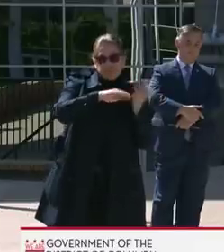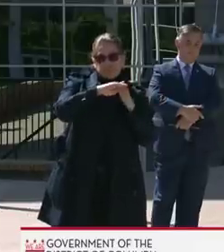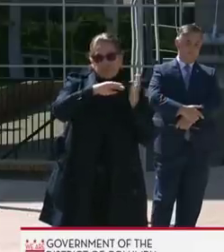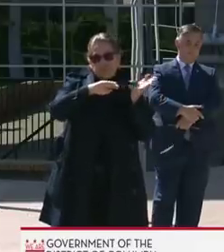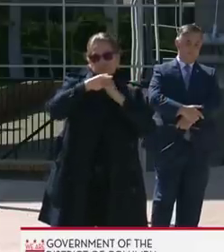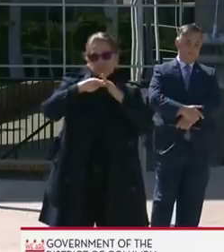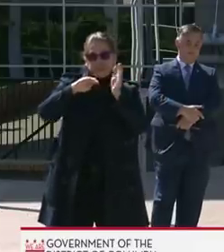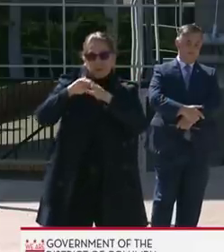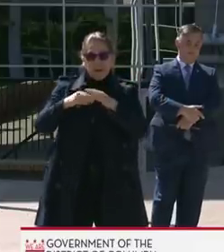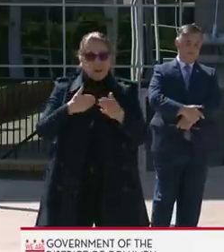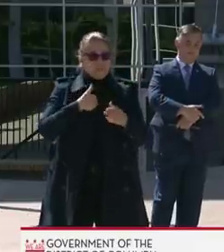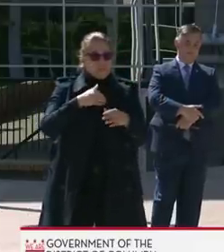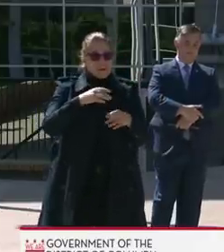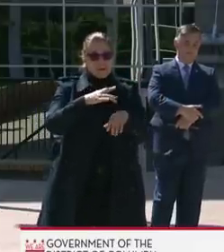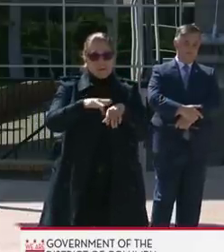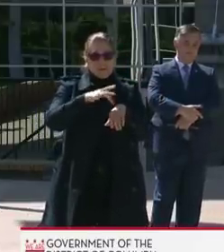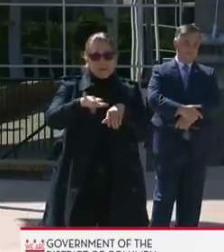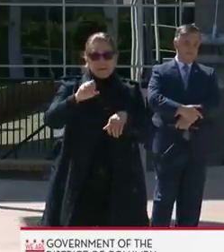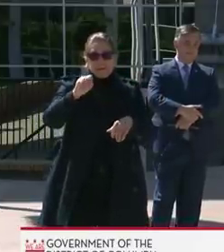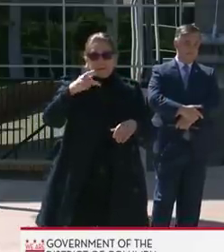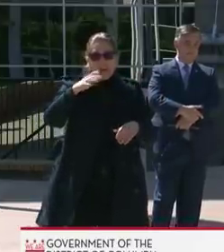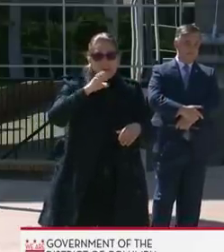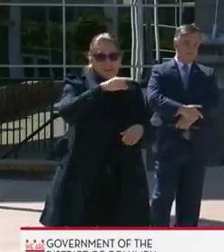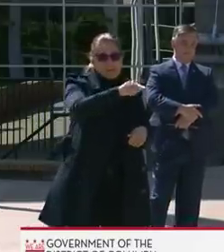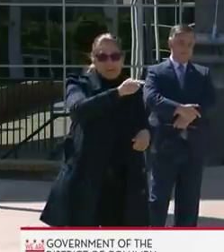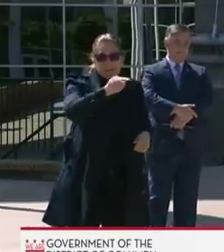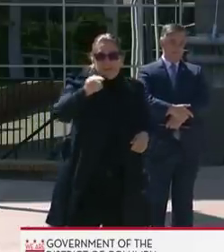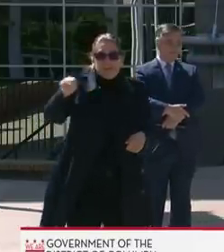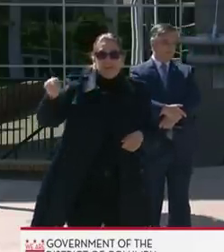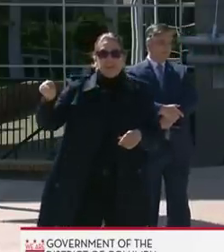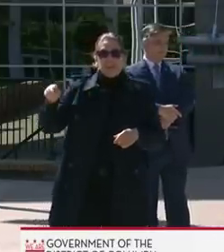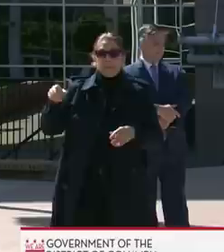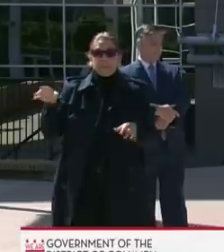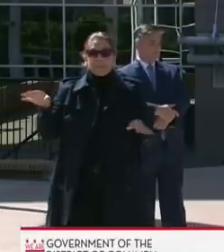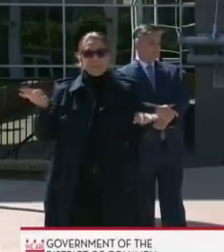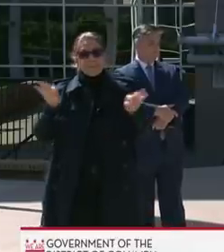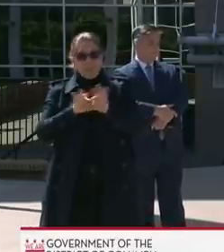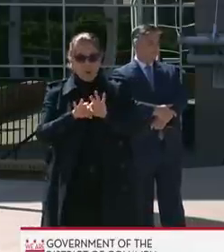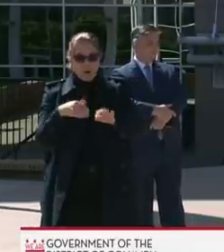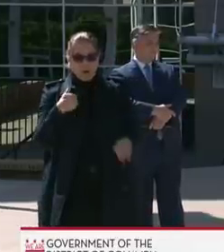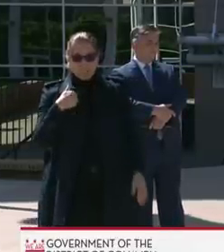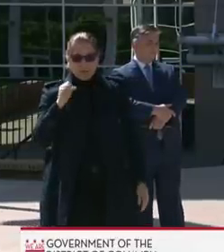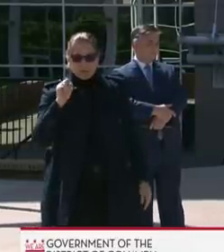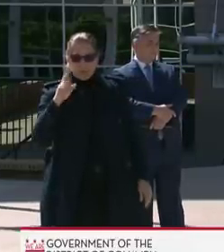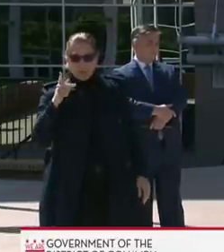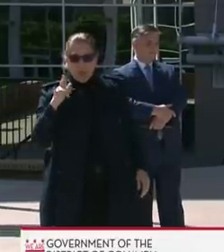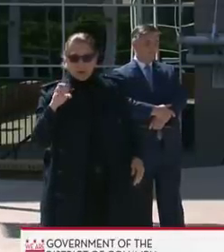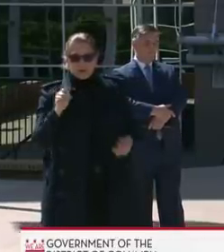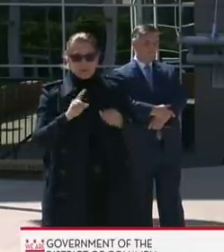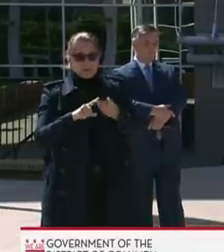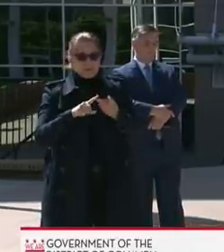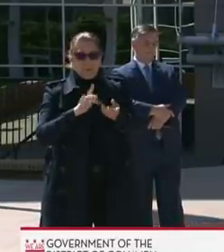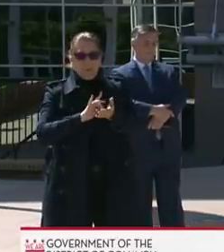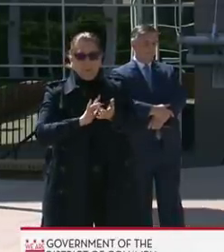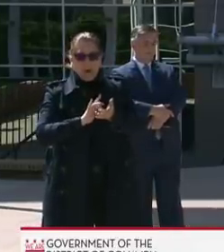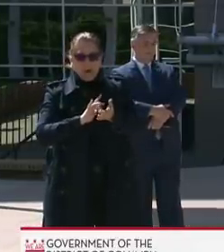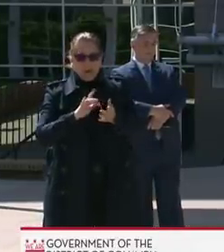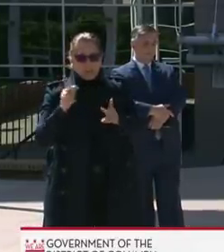space important, it's also important that we have supplies and people to make those beds